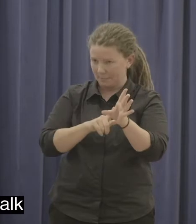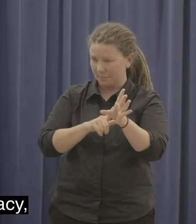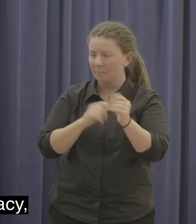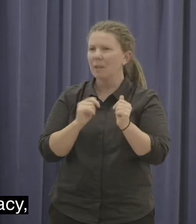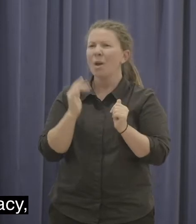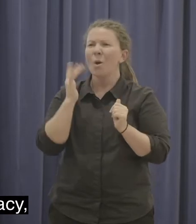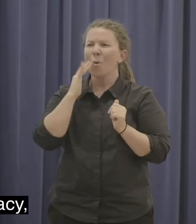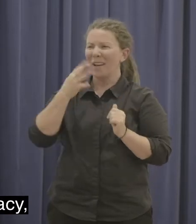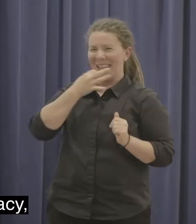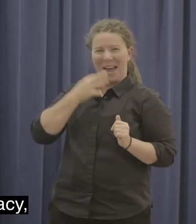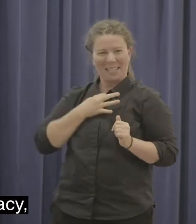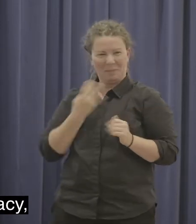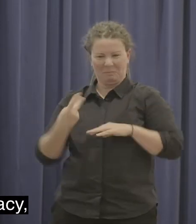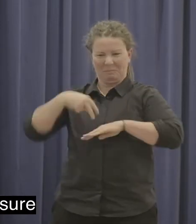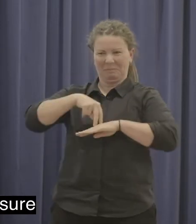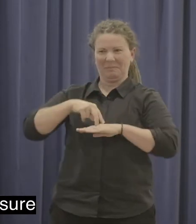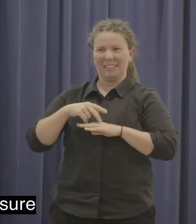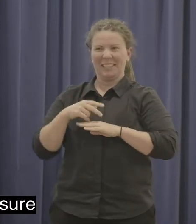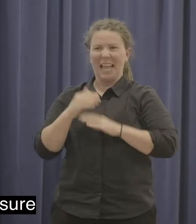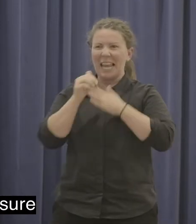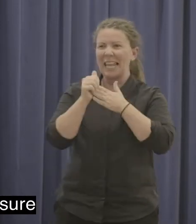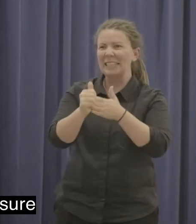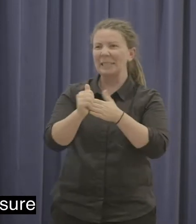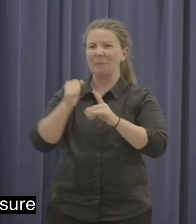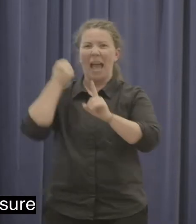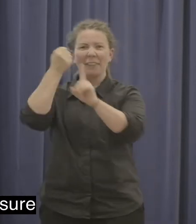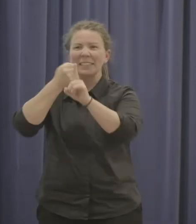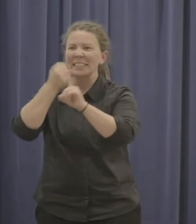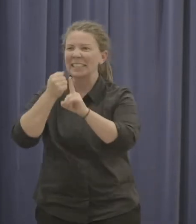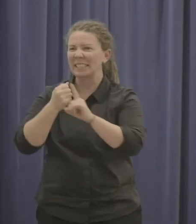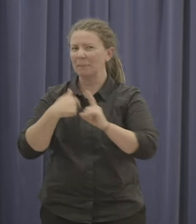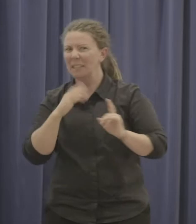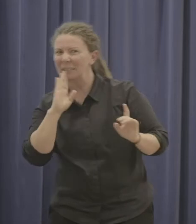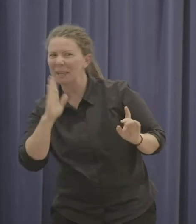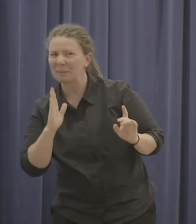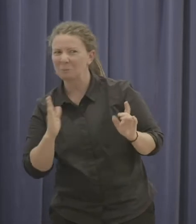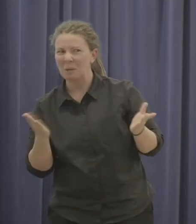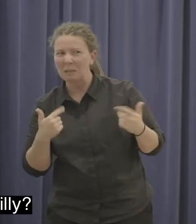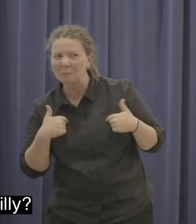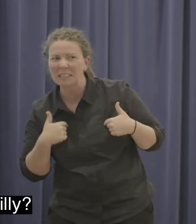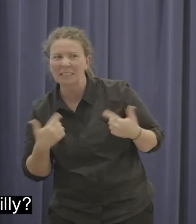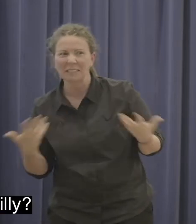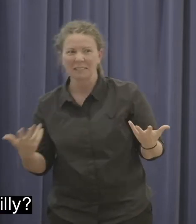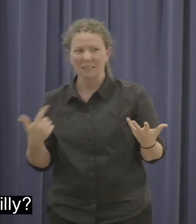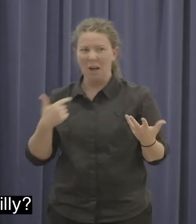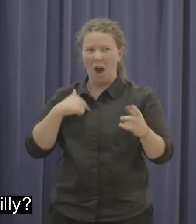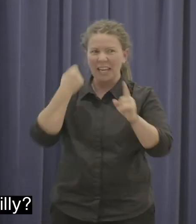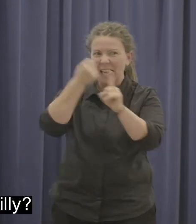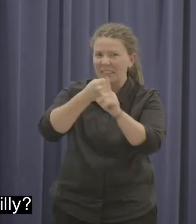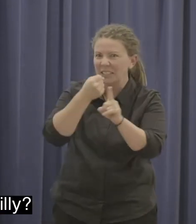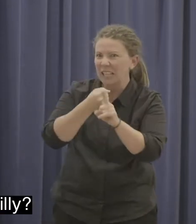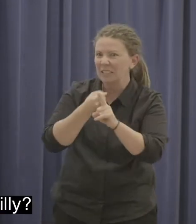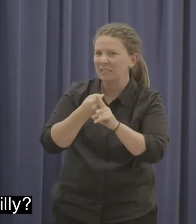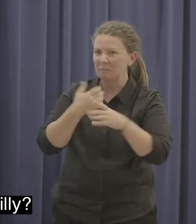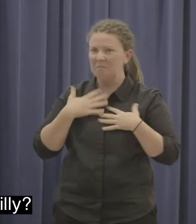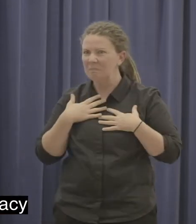talk about leadership and advocacy, I have to admit I wasn't quite sure where I fitted in. How was I an advocate for